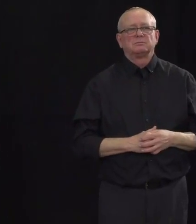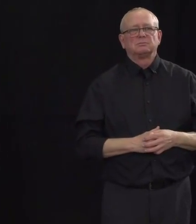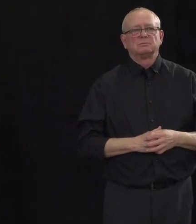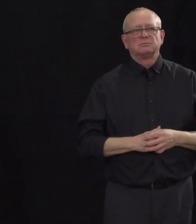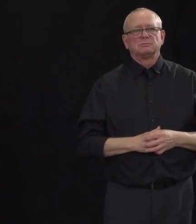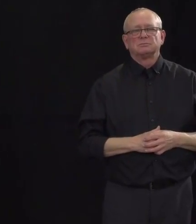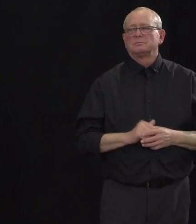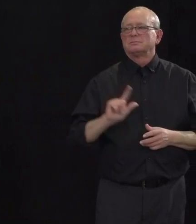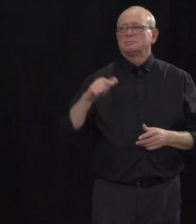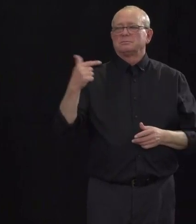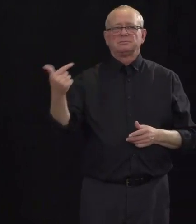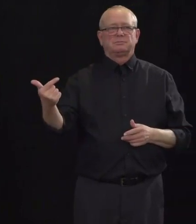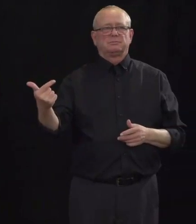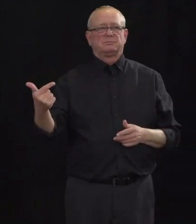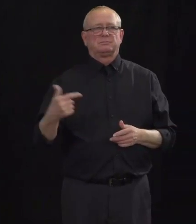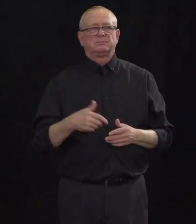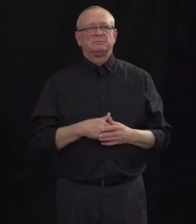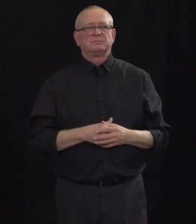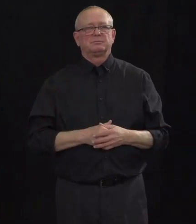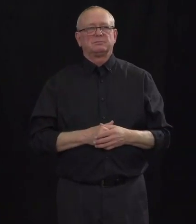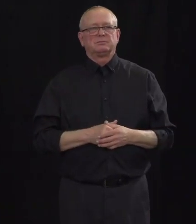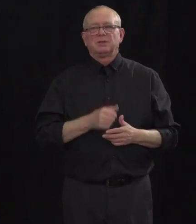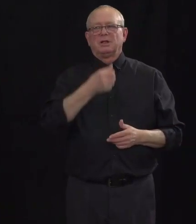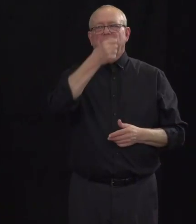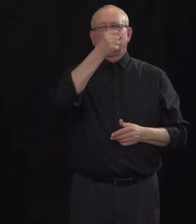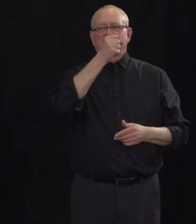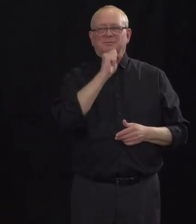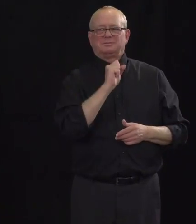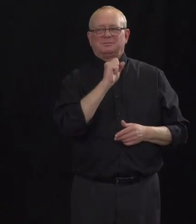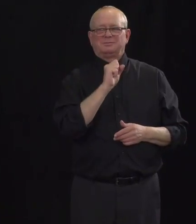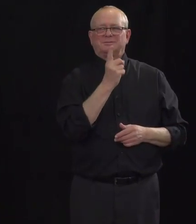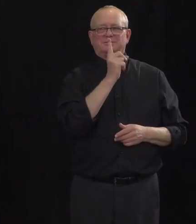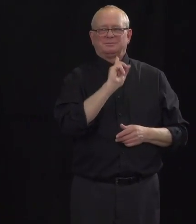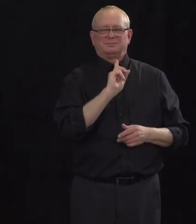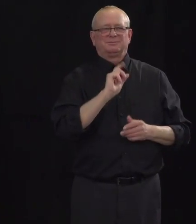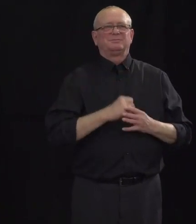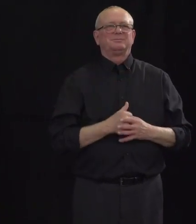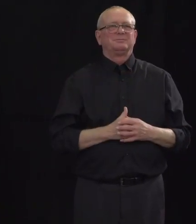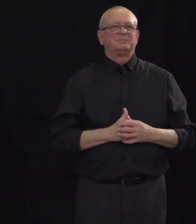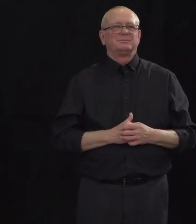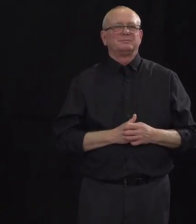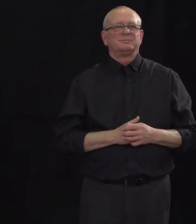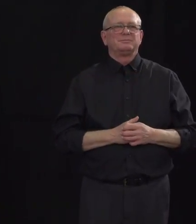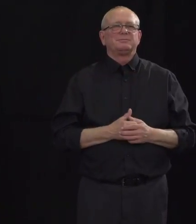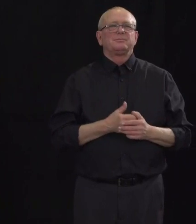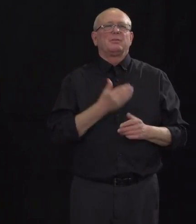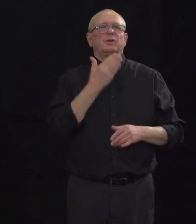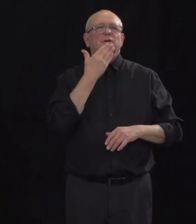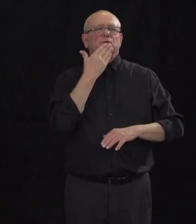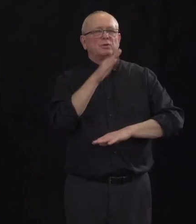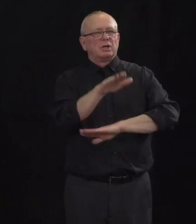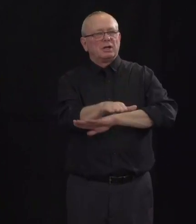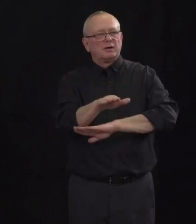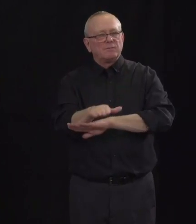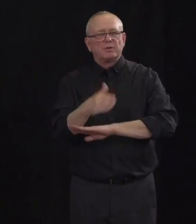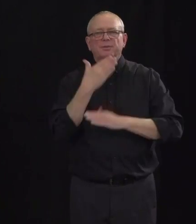Good afternoon. I need to move down the mic after Jason. Sorry. Oh, there we go. That's better. Good afternoon. Thank you all for